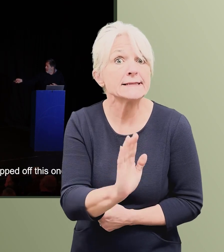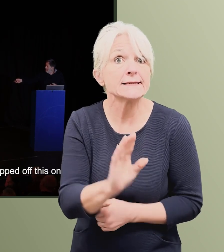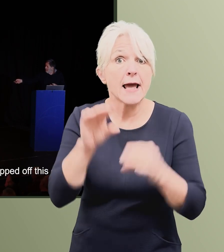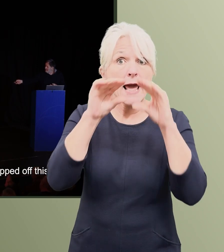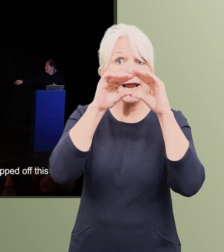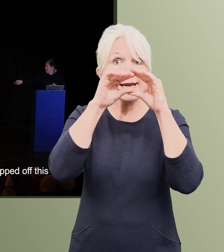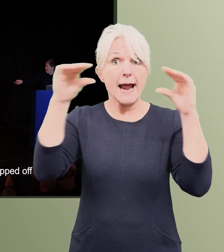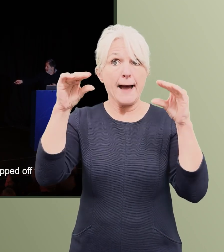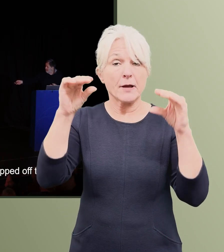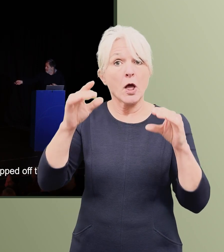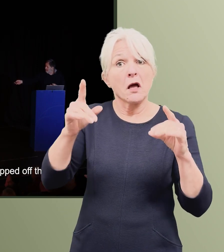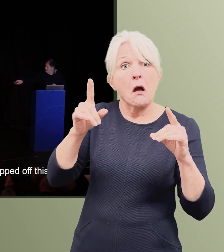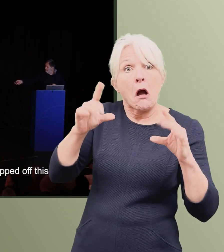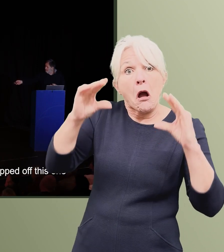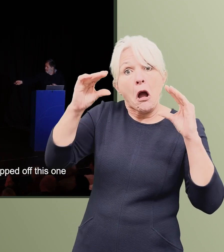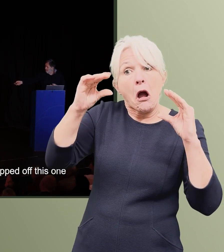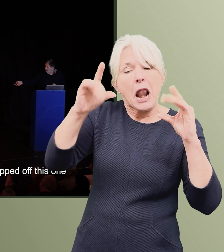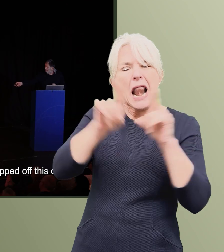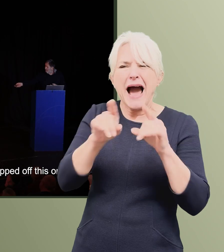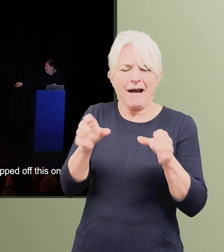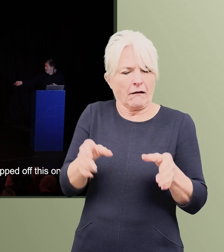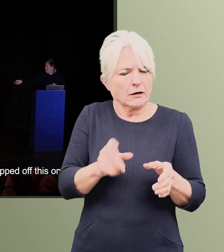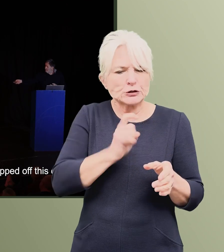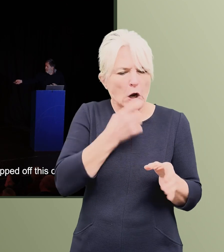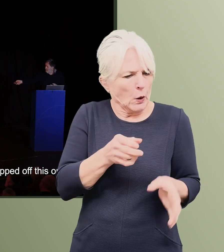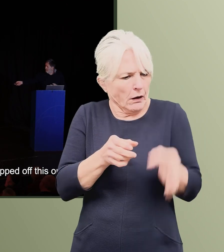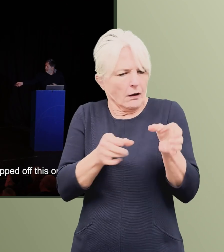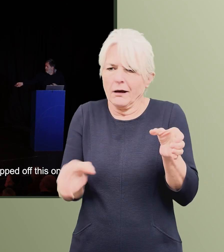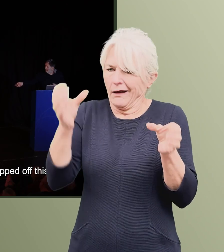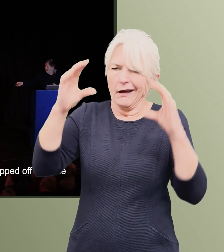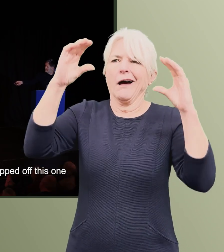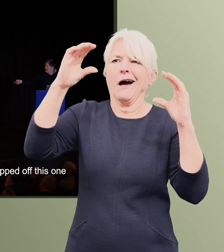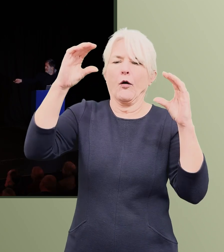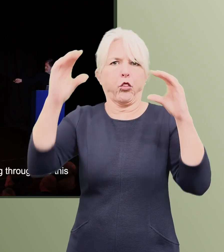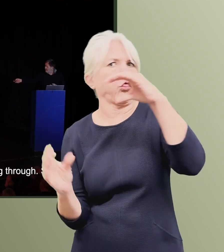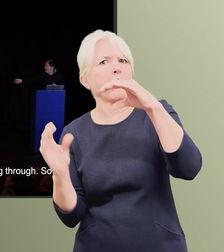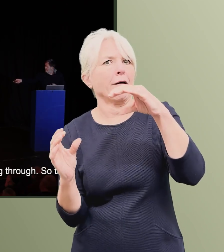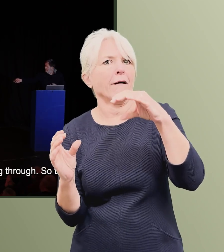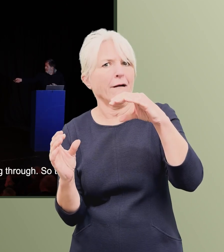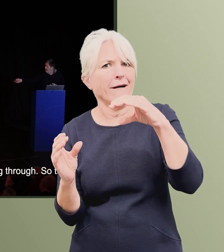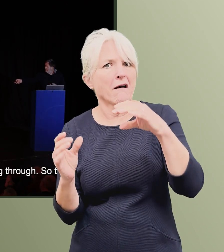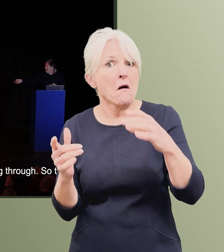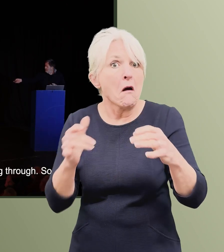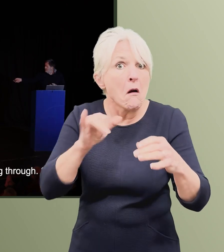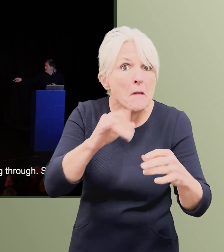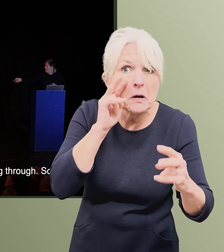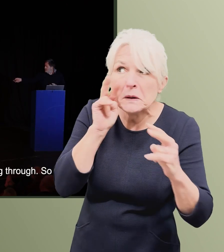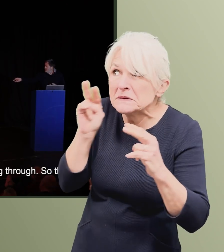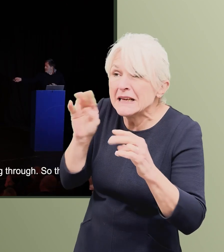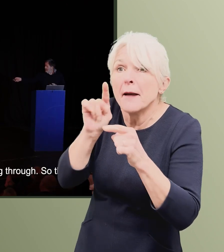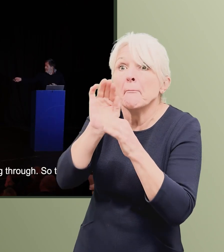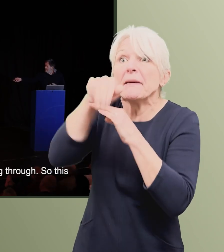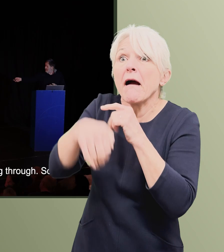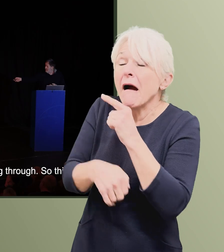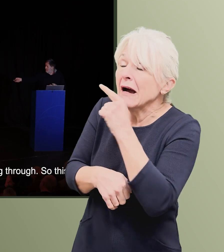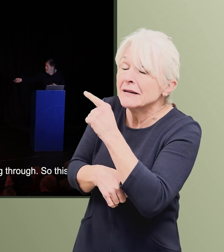word for it. On the capstone appears to have slipped off this one upright here, and surprise, surprise, the upright you can just